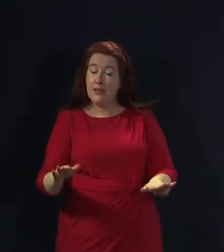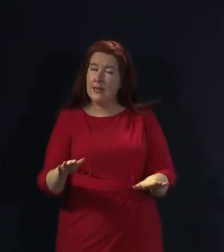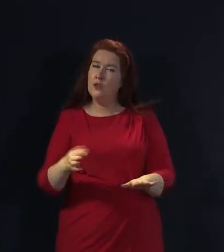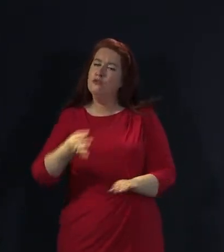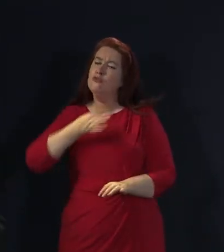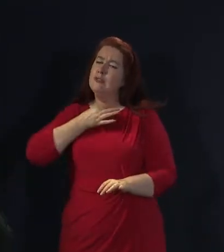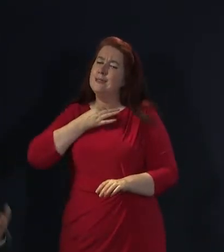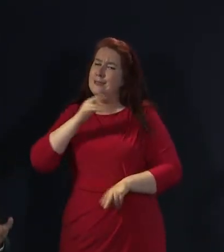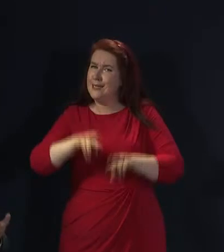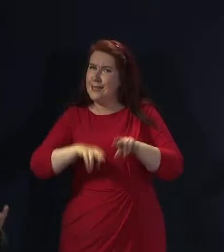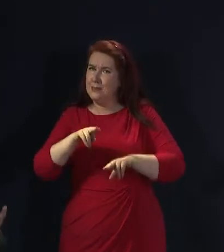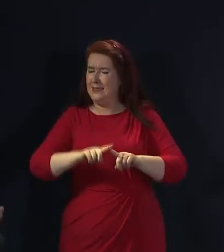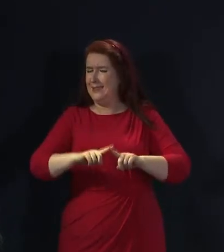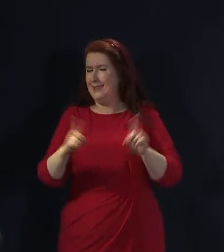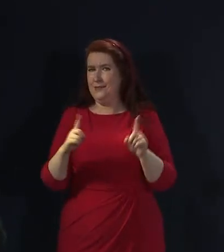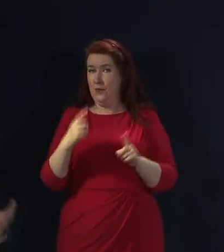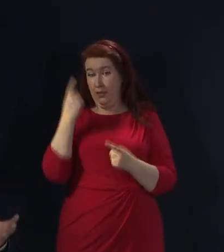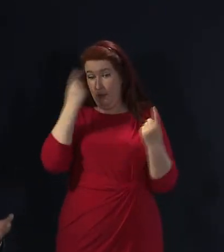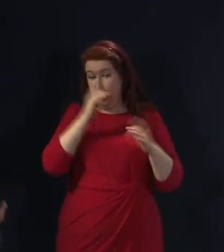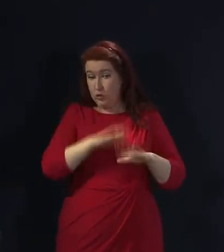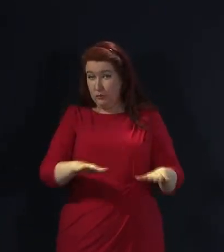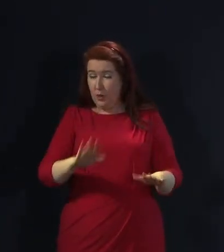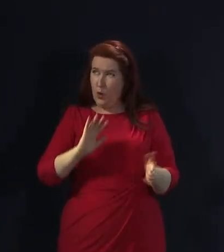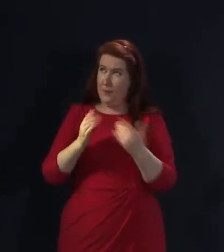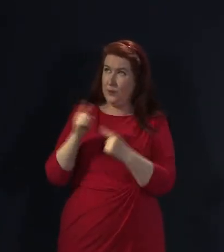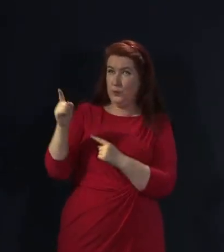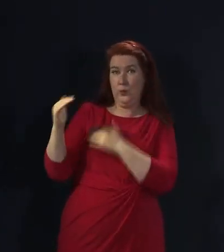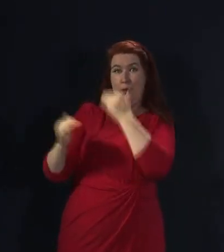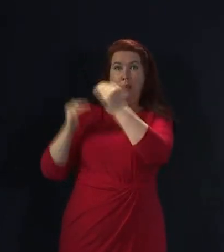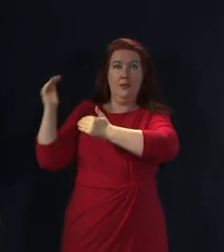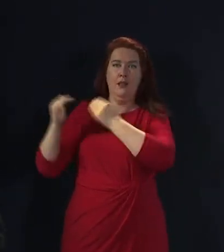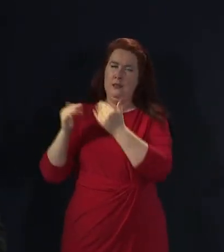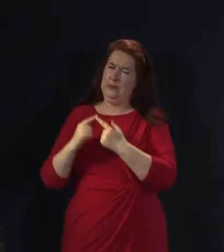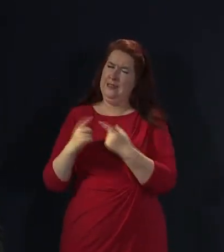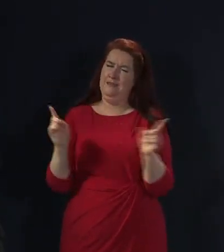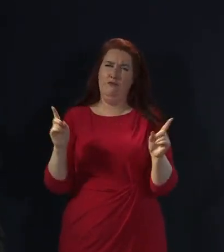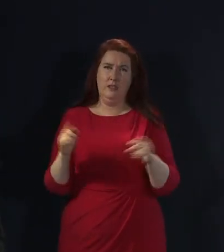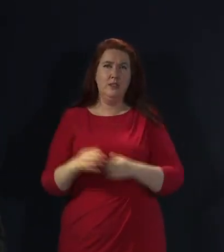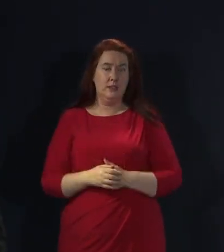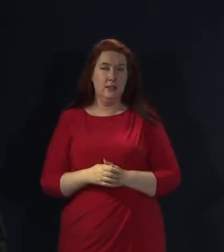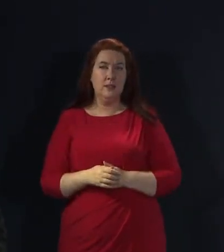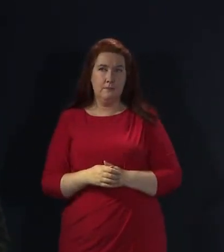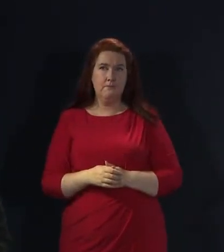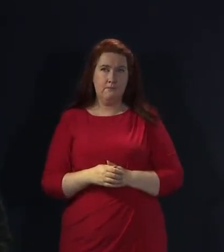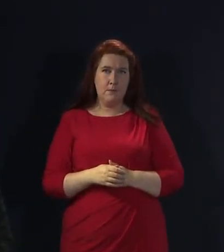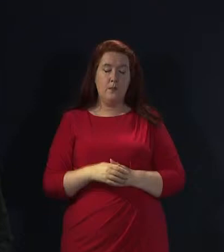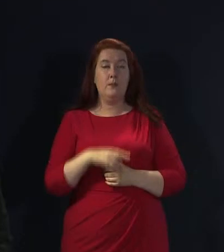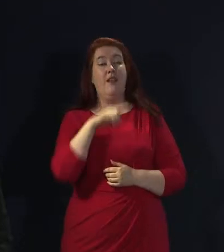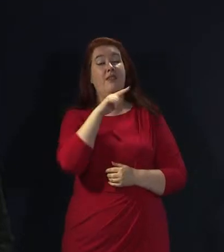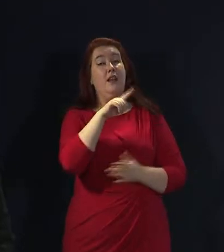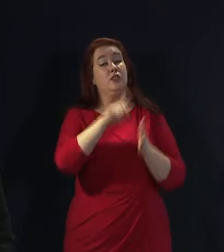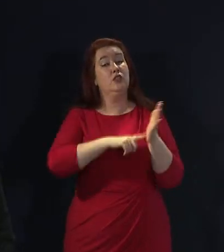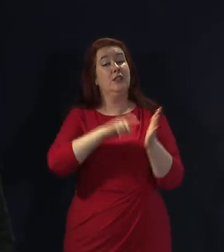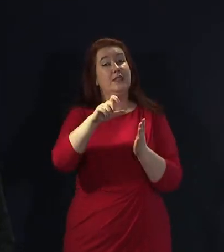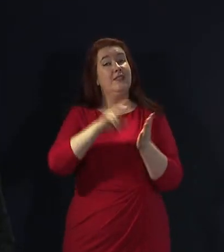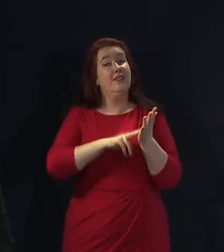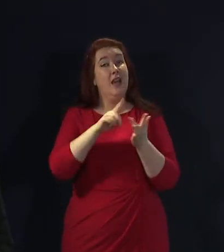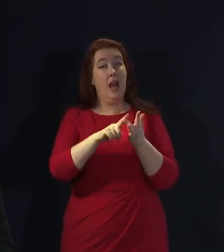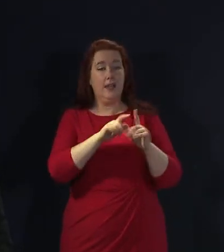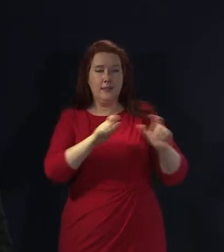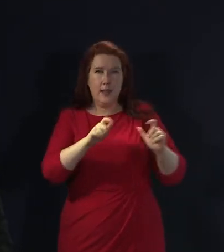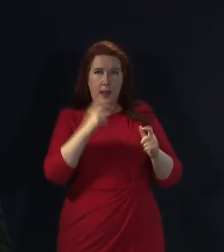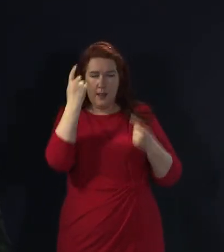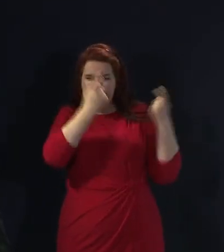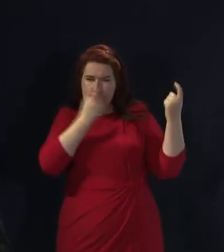assessment becomes completely different for children compared to older adults. That's what JCVI has been considering over the last